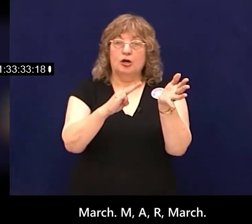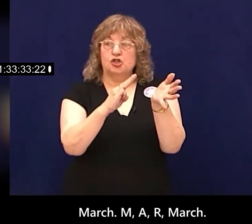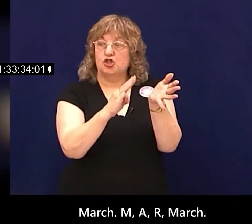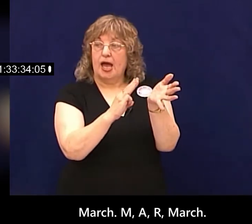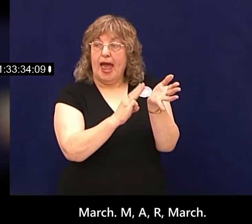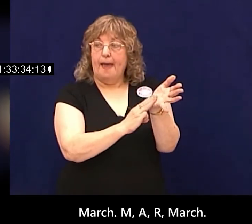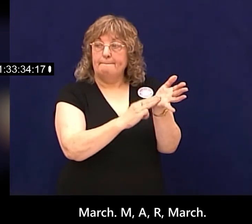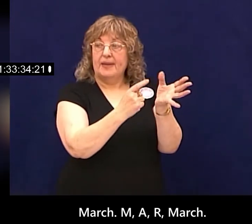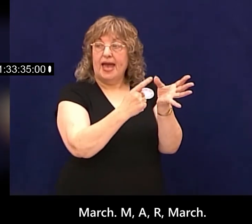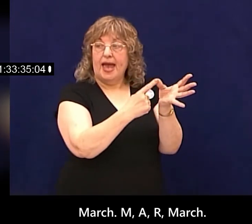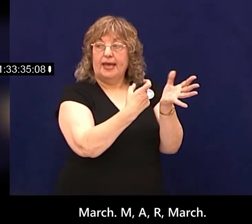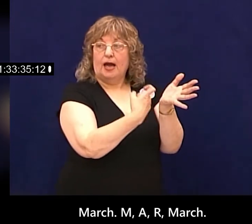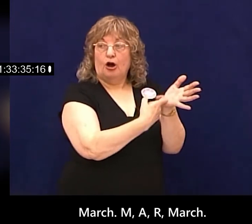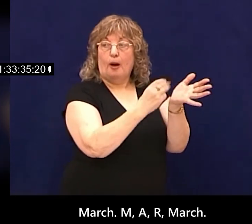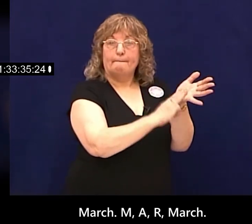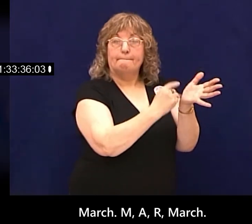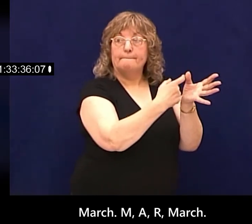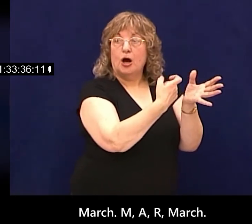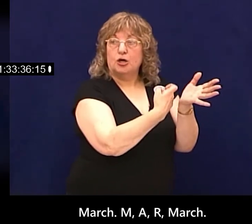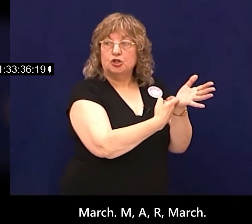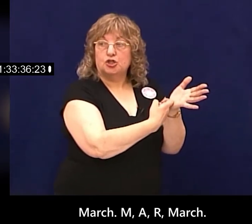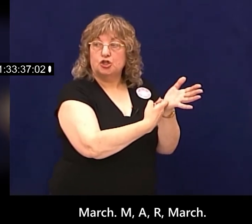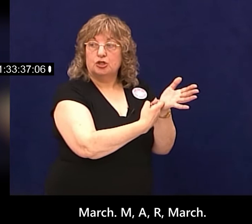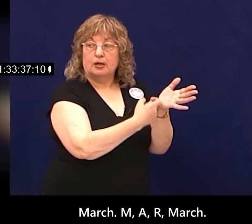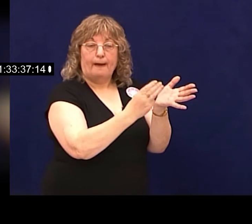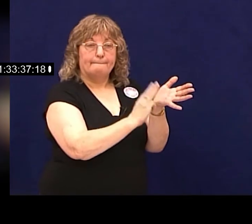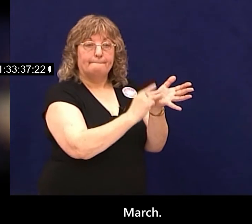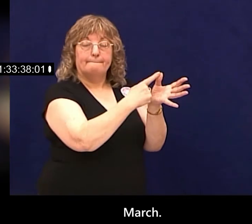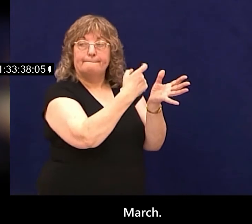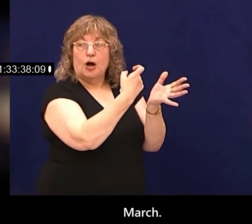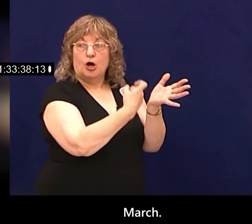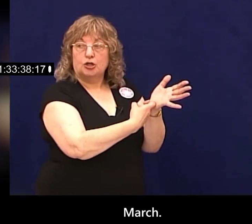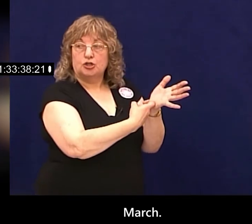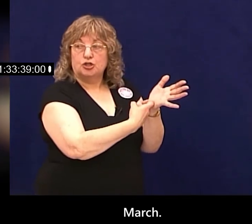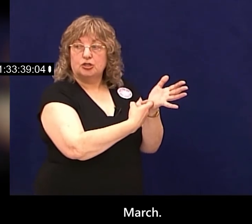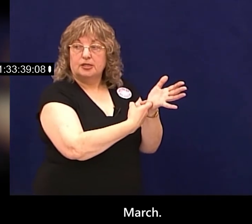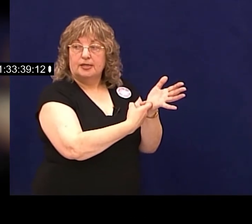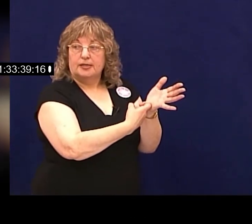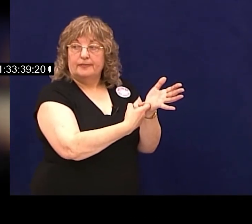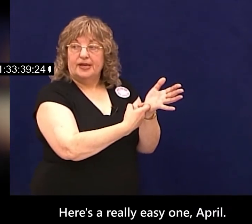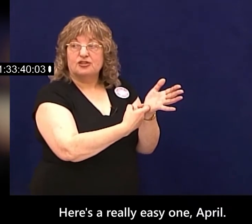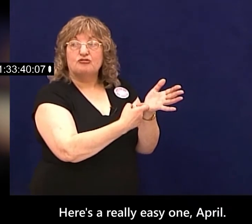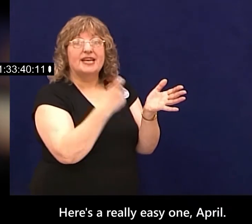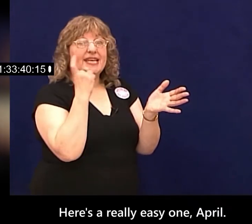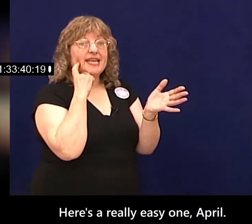March. M-A-R. March. March. Here's a really easy